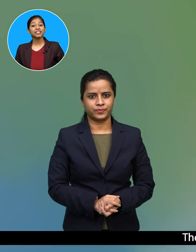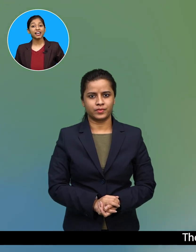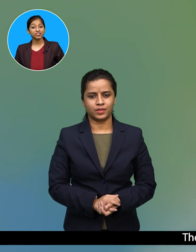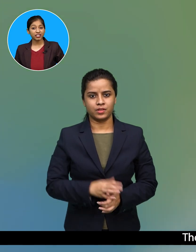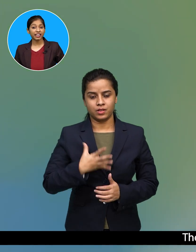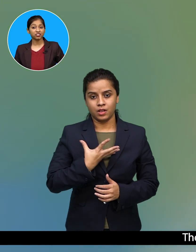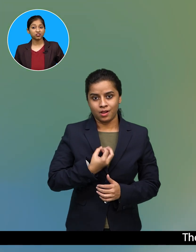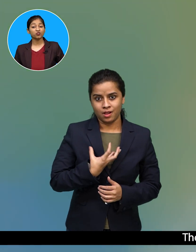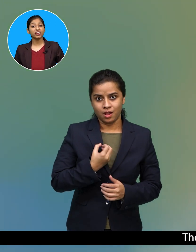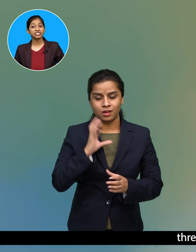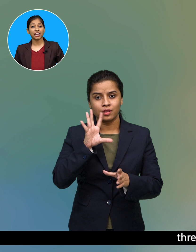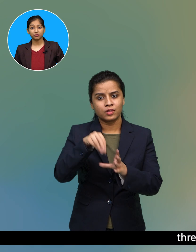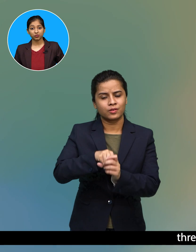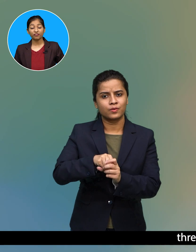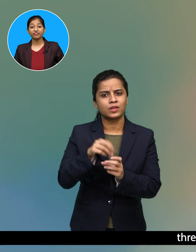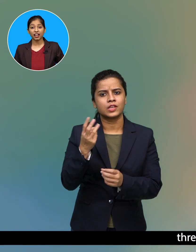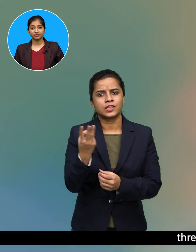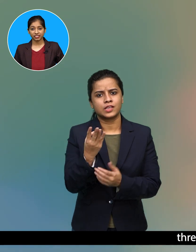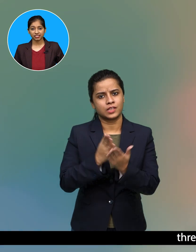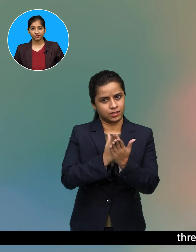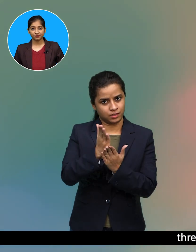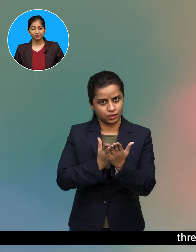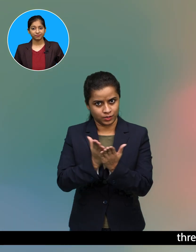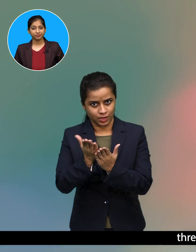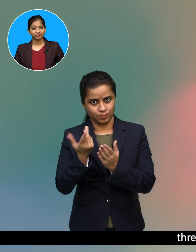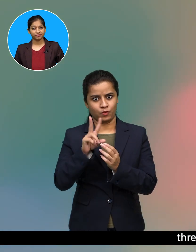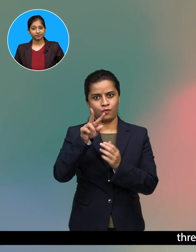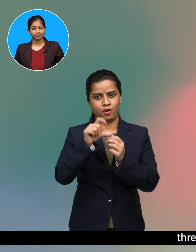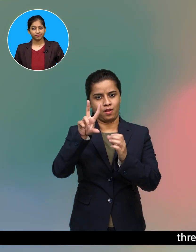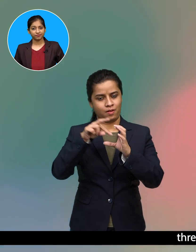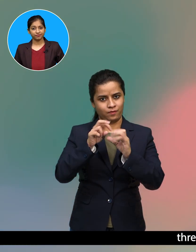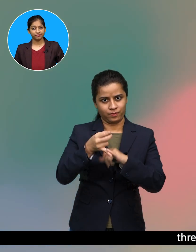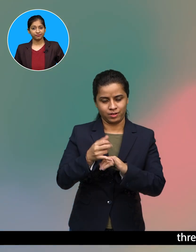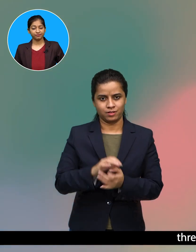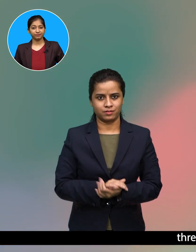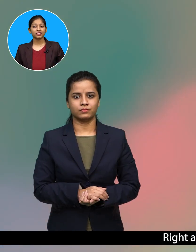The heart contains 3 types of valves.